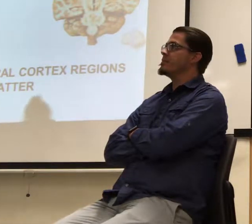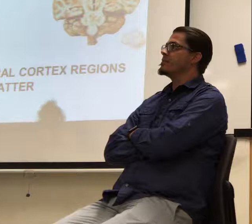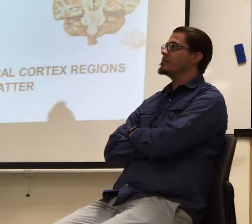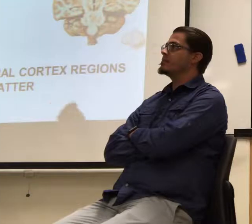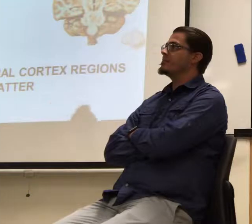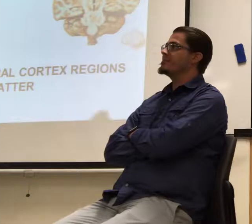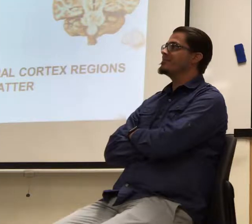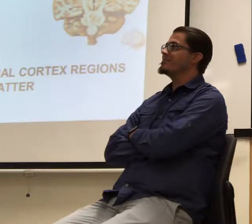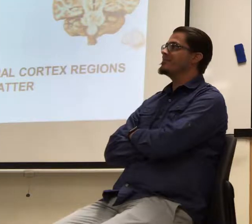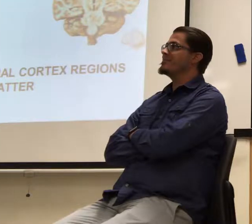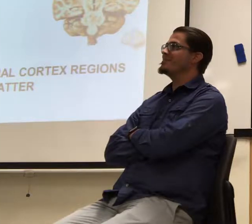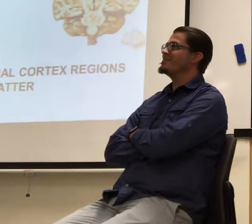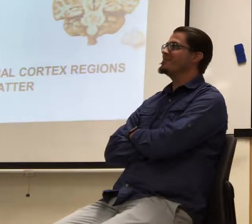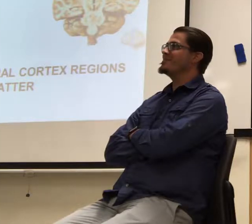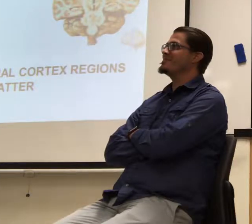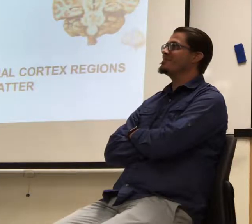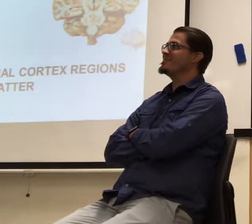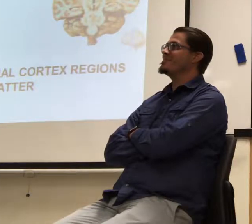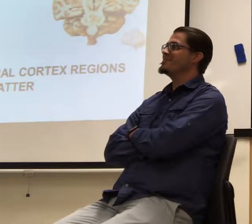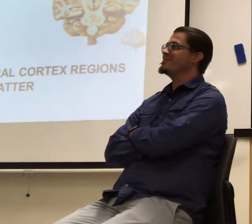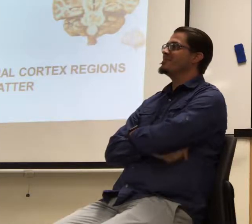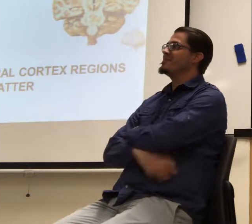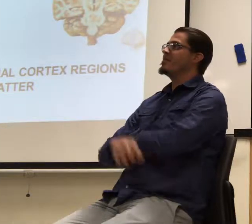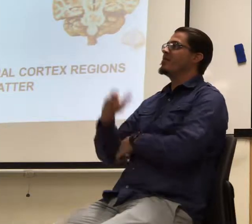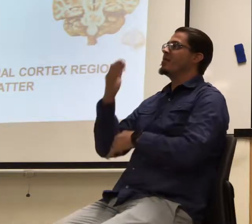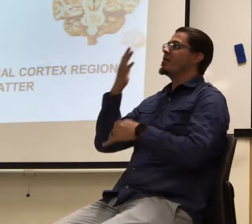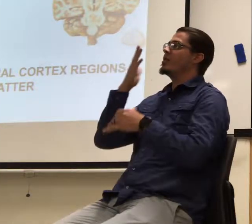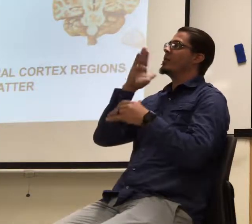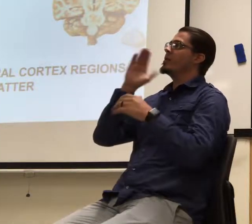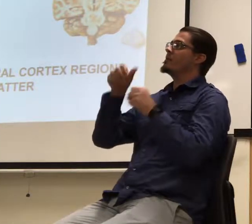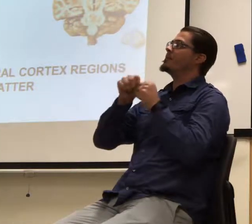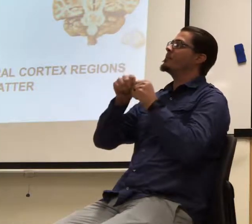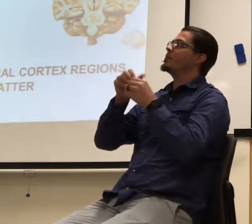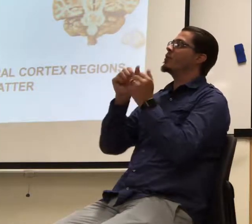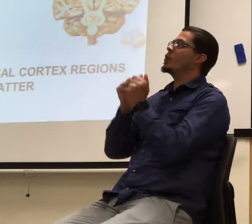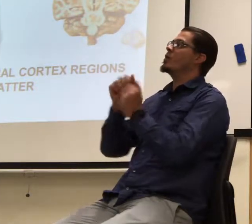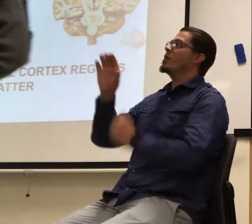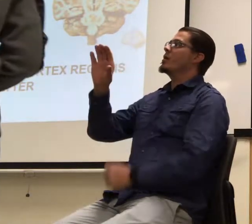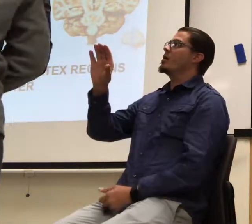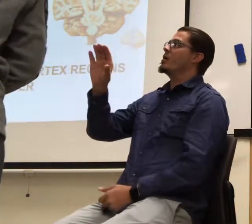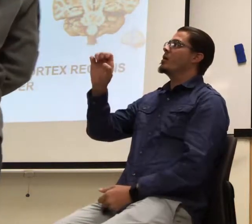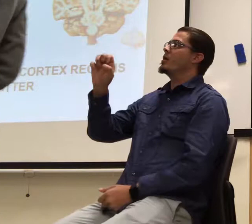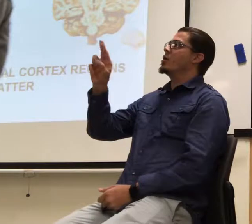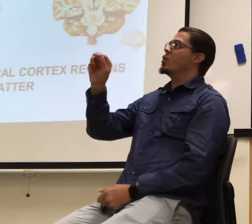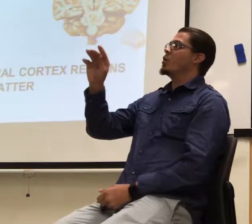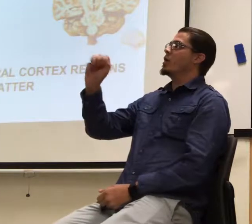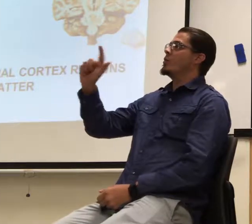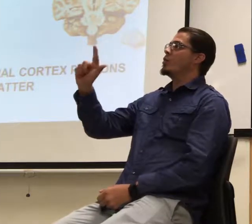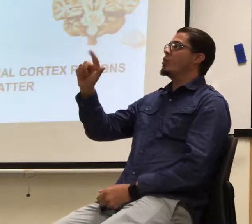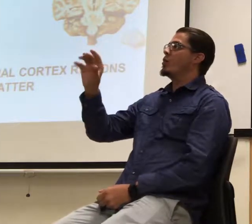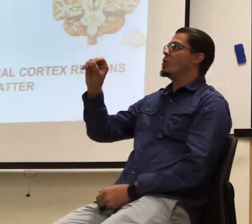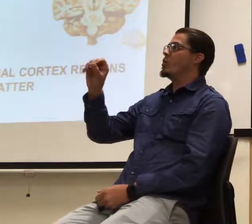the cortex, the cerebral cortex, the gray matter.